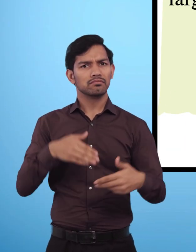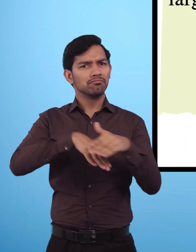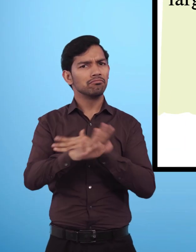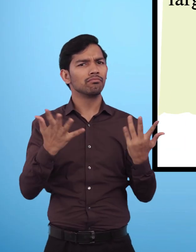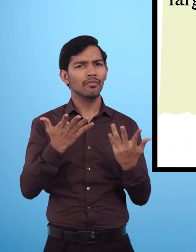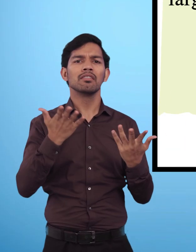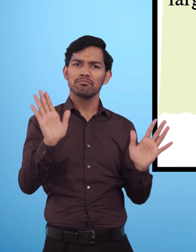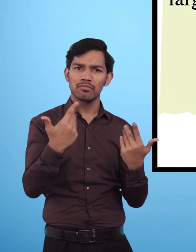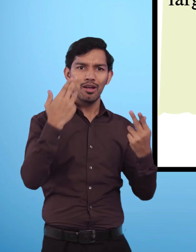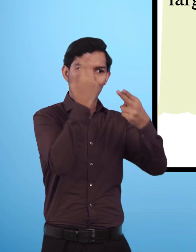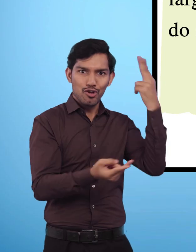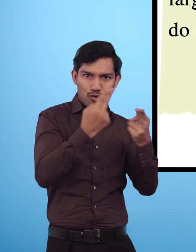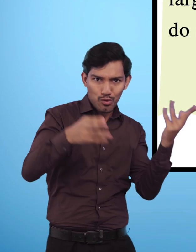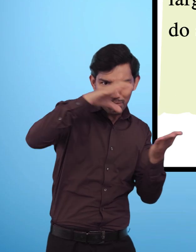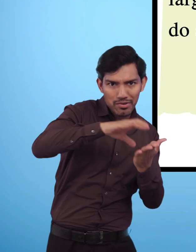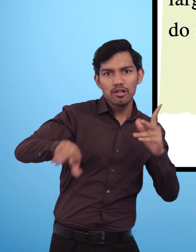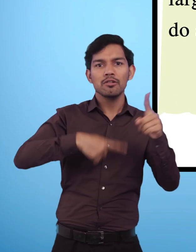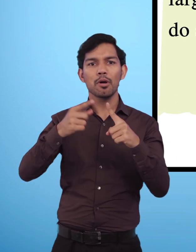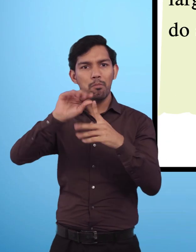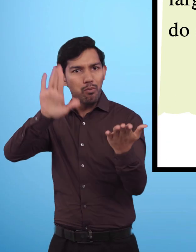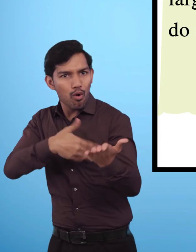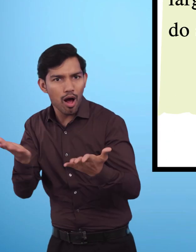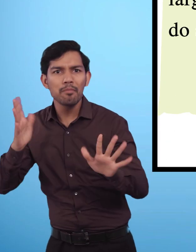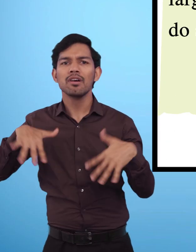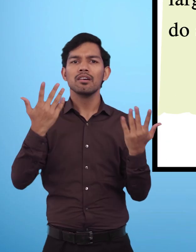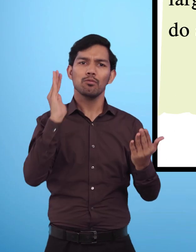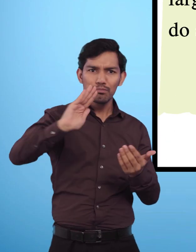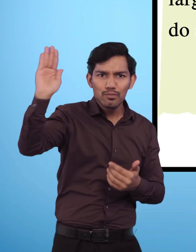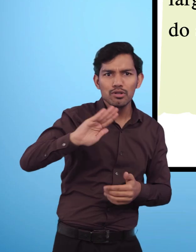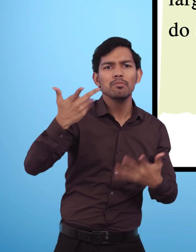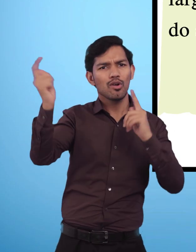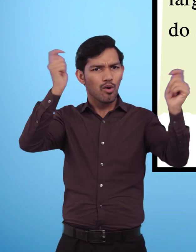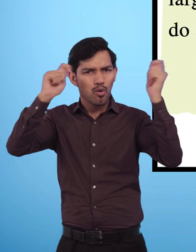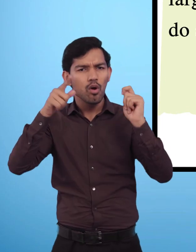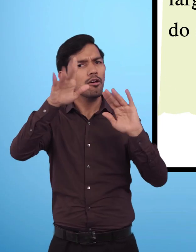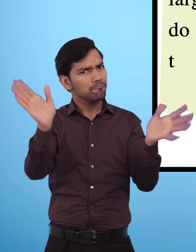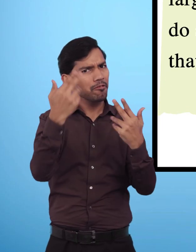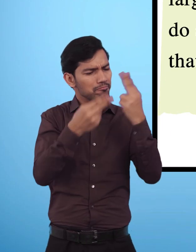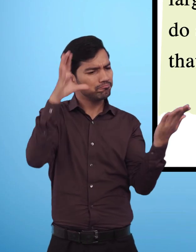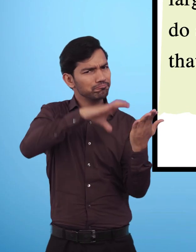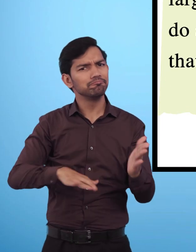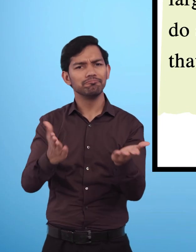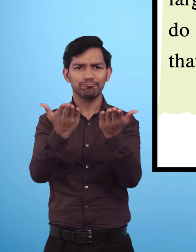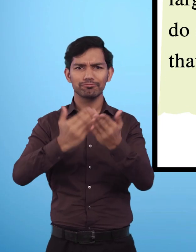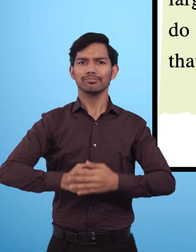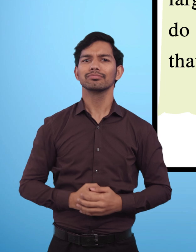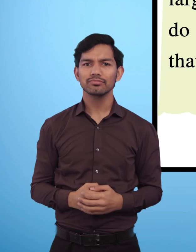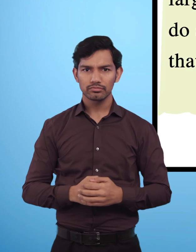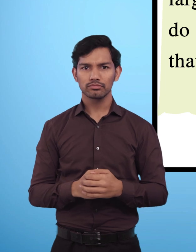Make a presentation or do a role play or write a story or a poem that shows